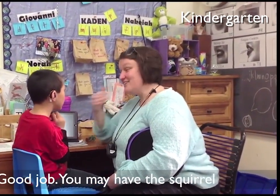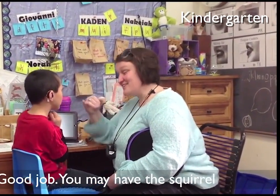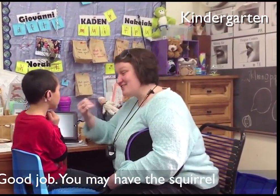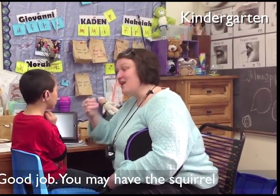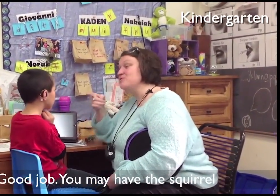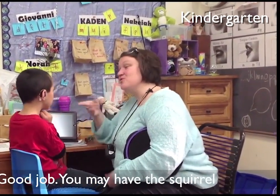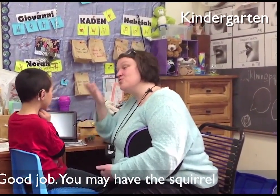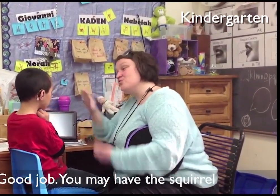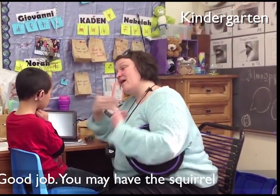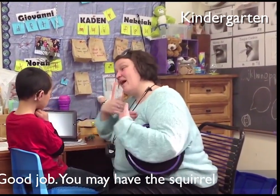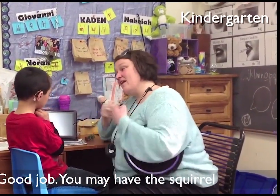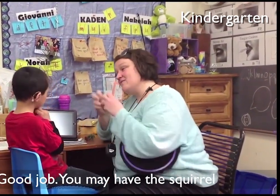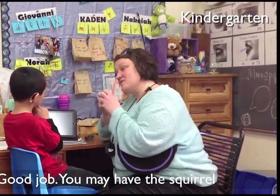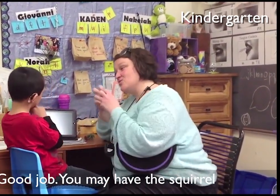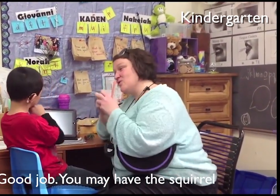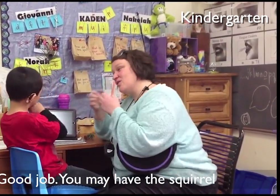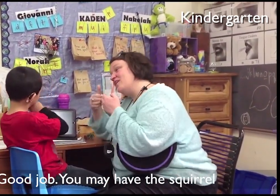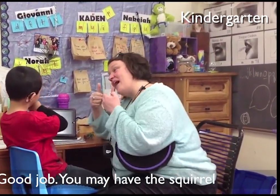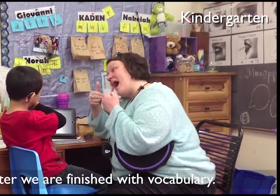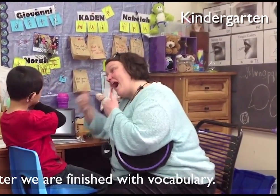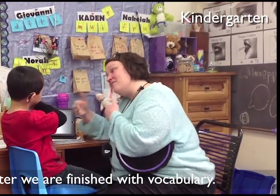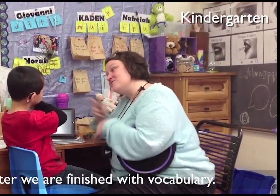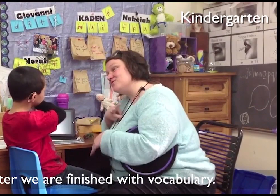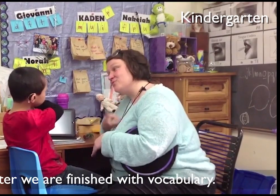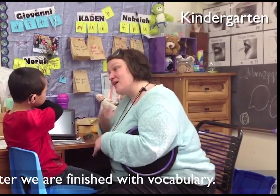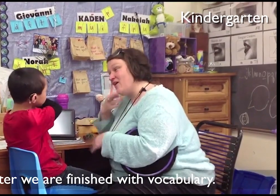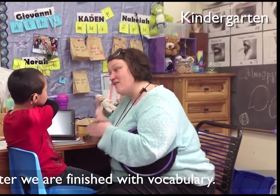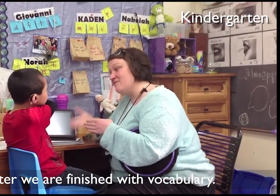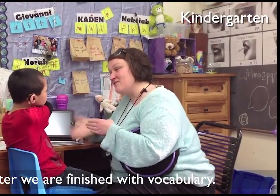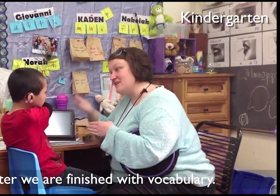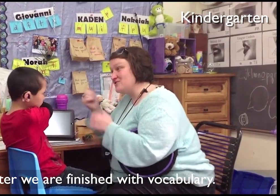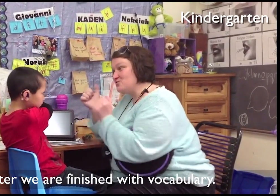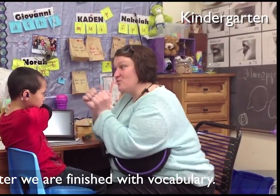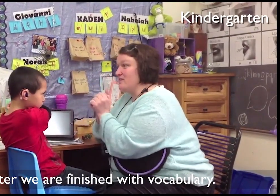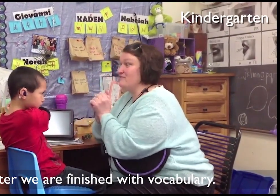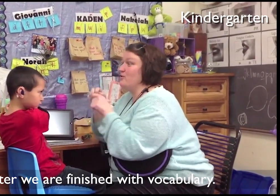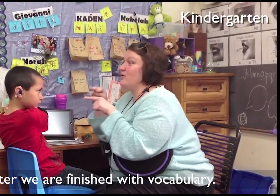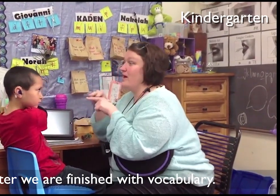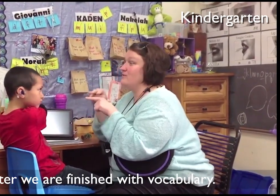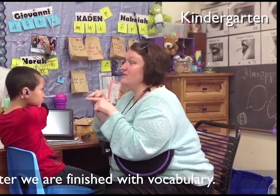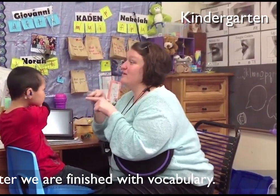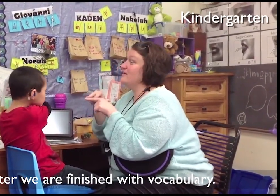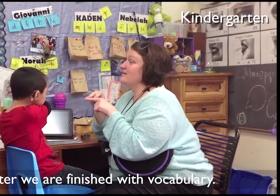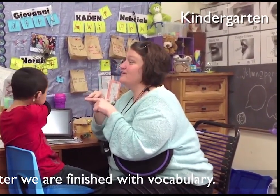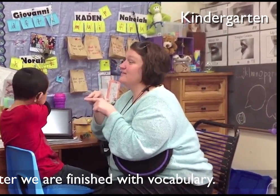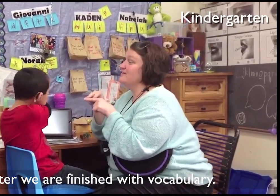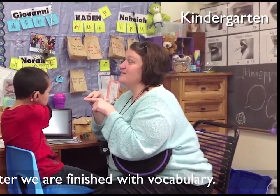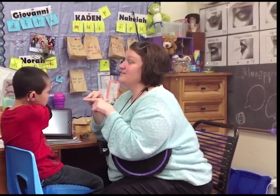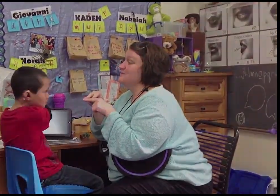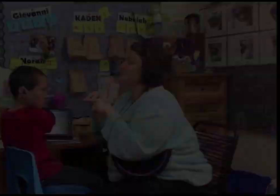Good job. You may have the squirrel after we are finished with vocabulary.